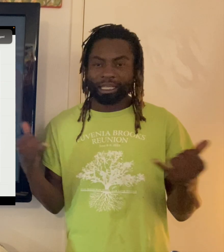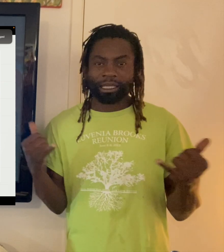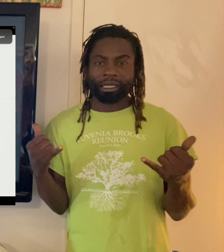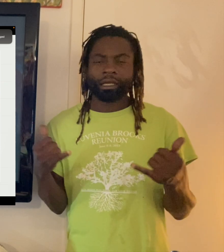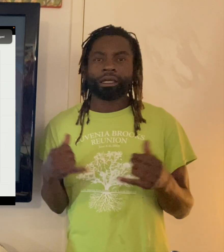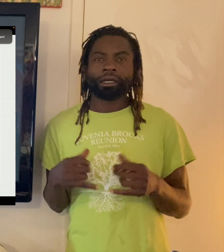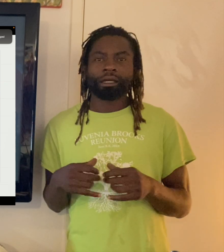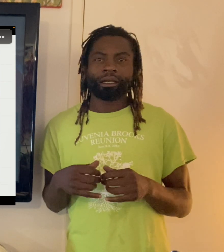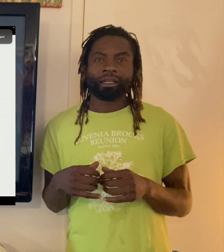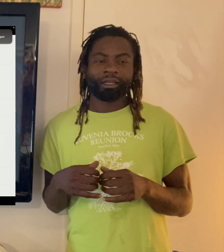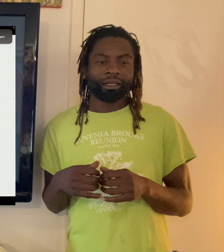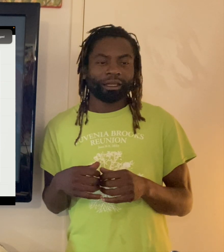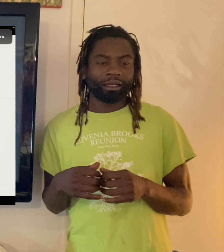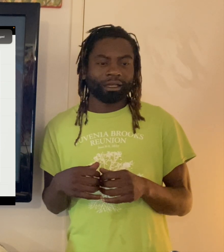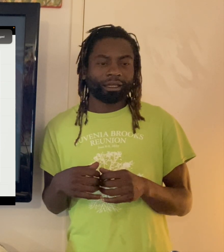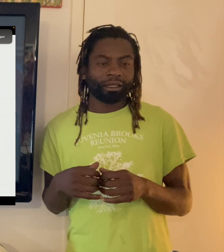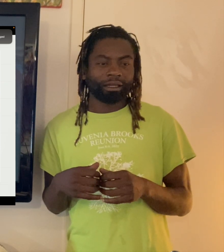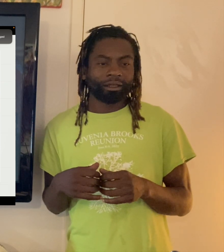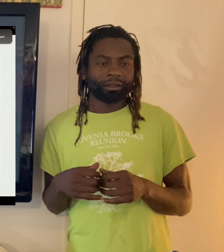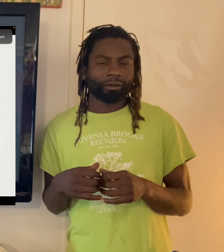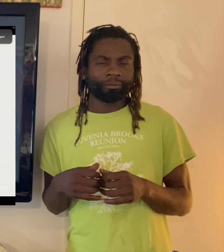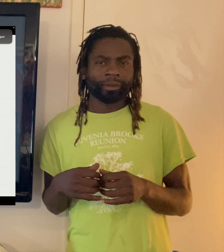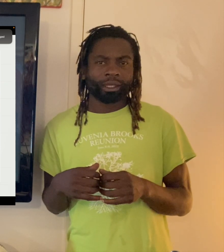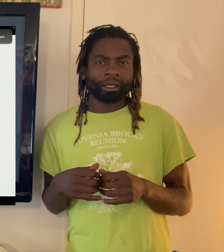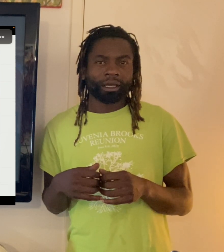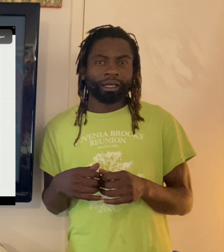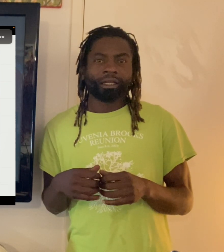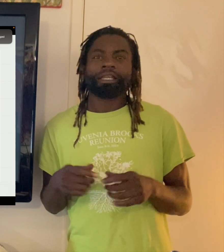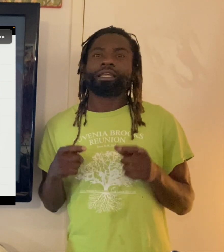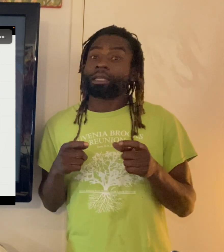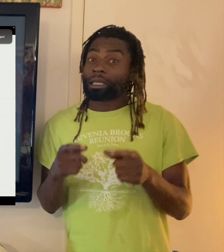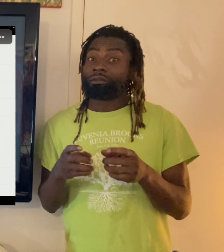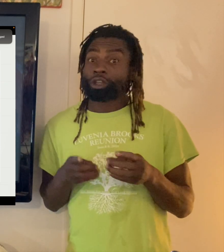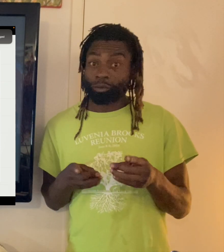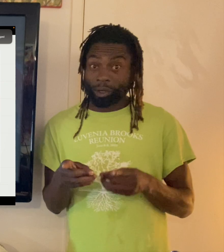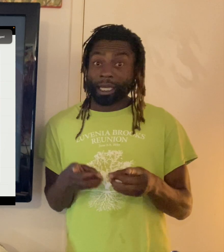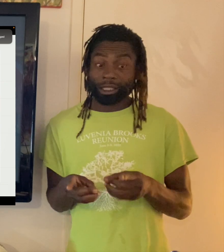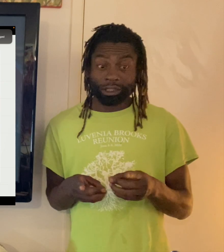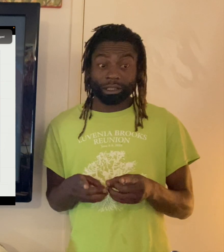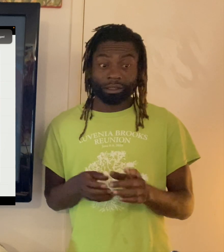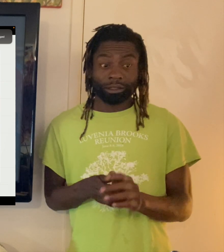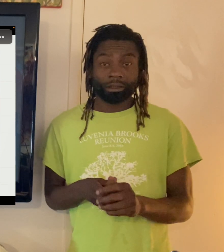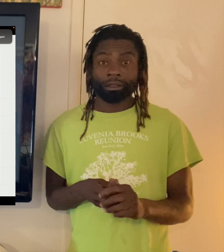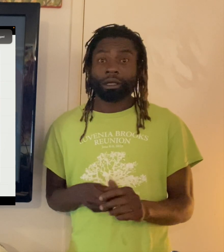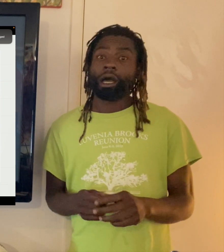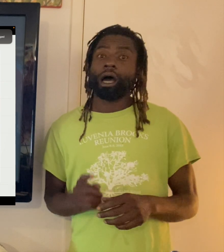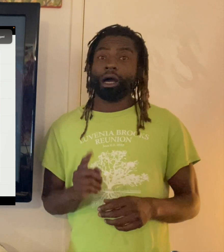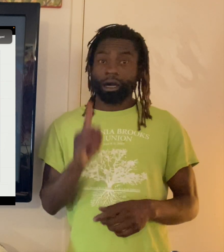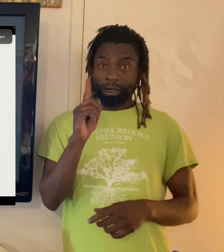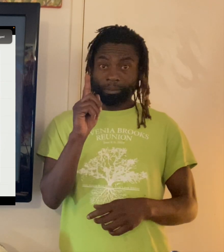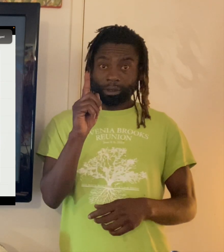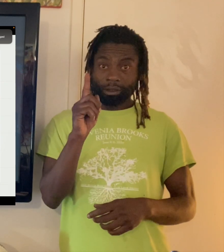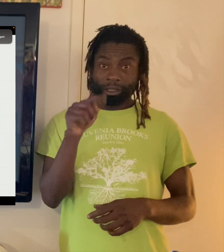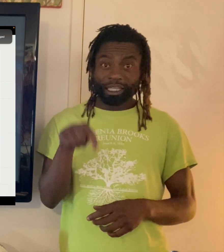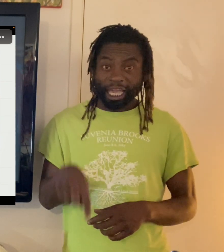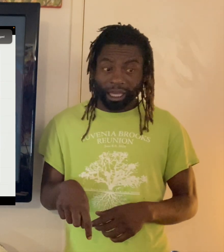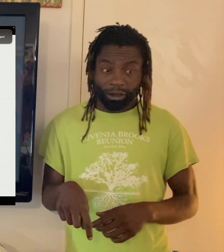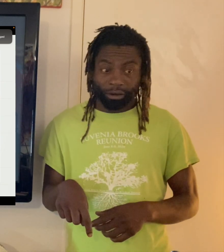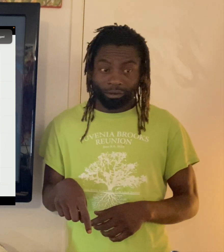to the plate of spaghetti using these 4 different directions. Up,